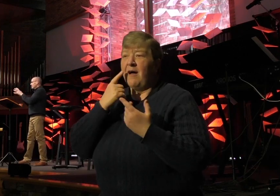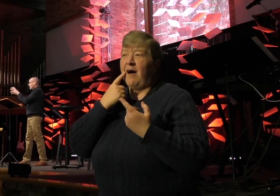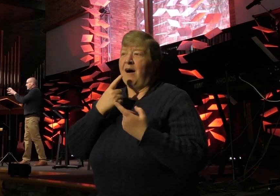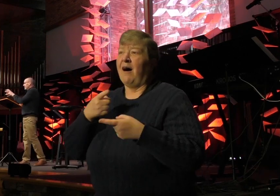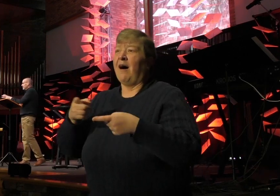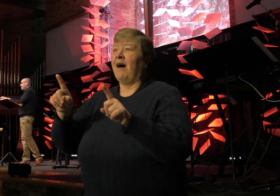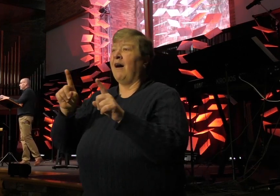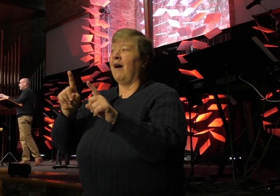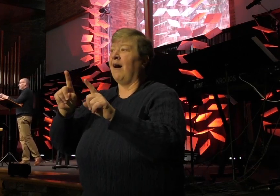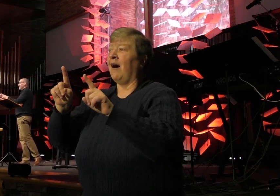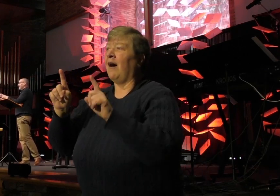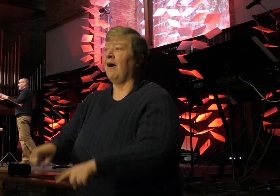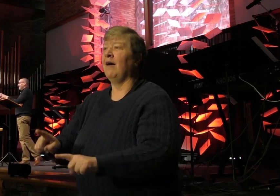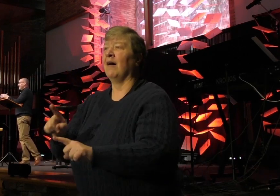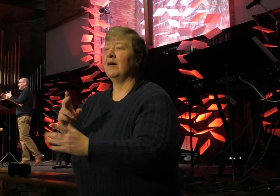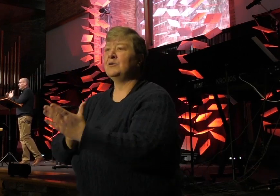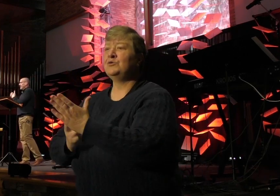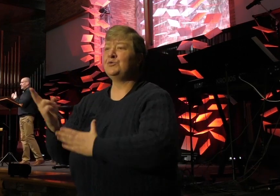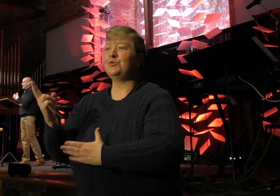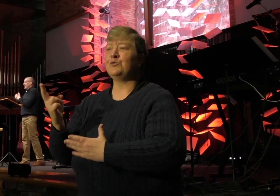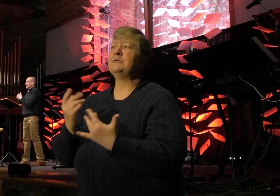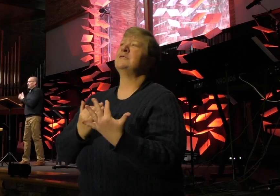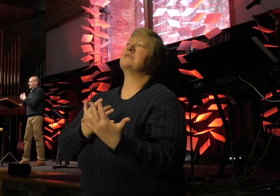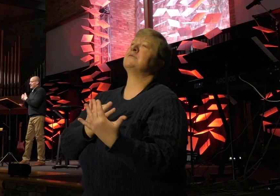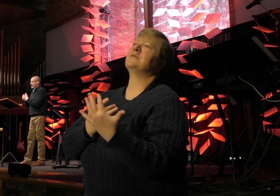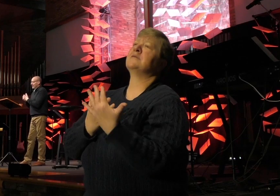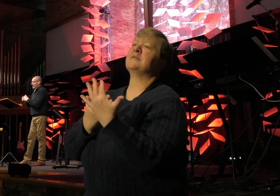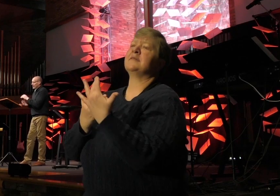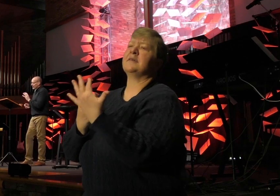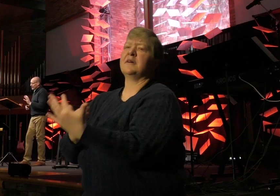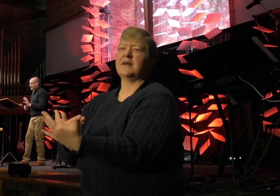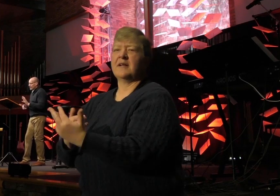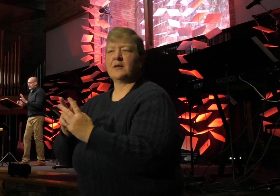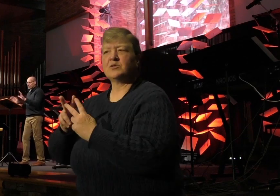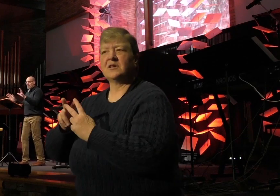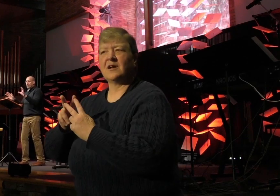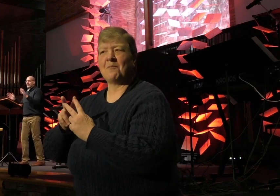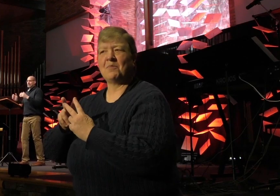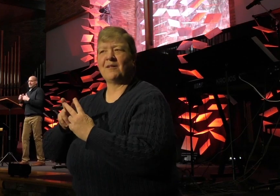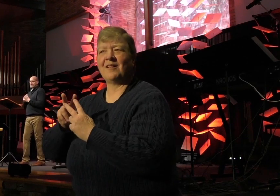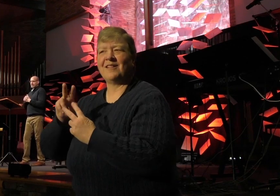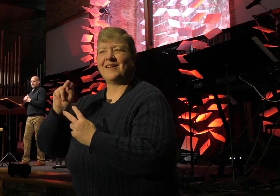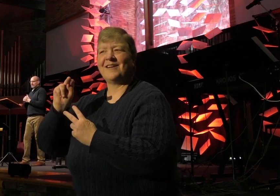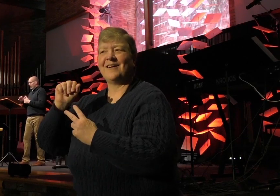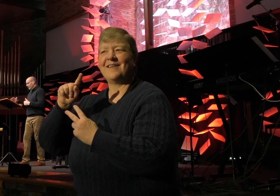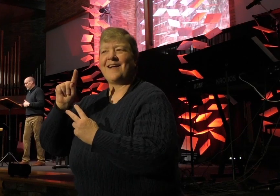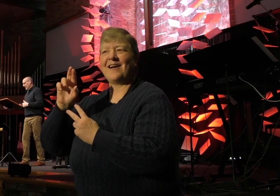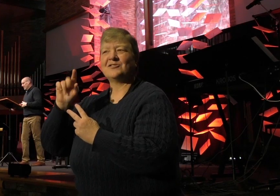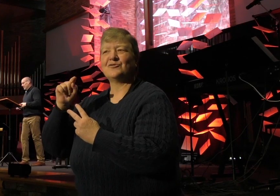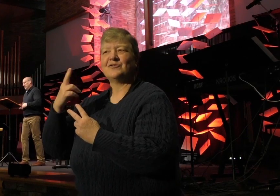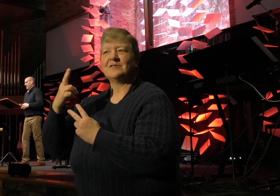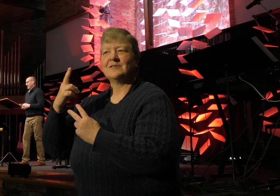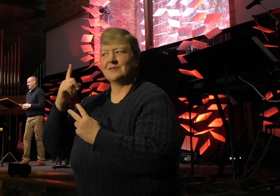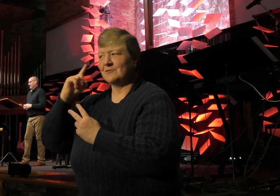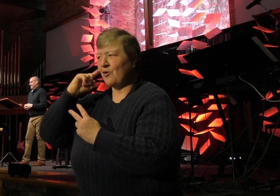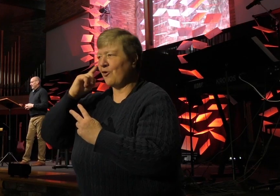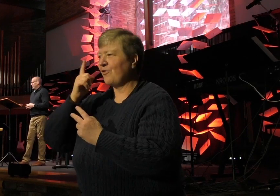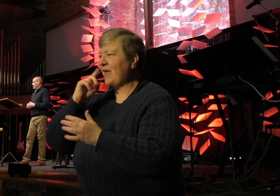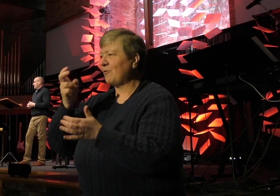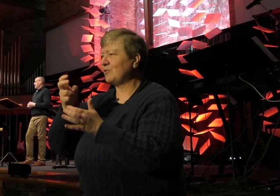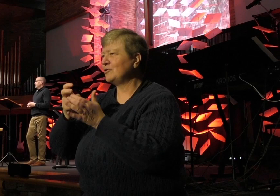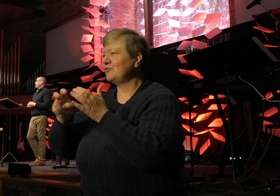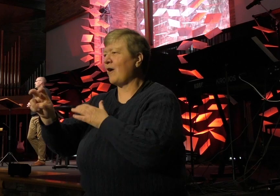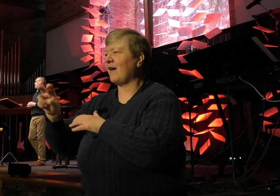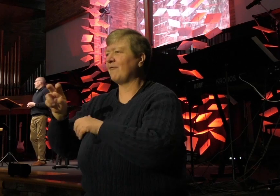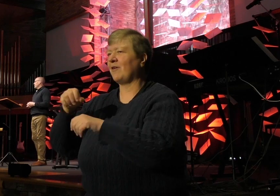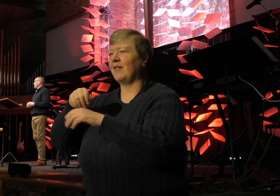And then there was one young couple in a little town of Nazareth who heard that they were to travel under the shadow of